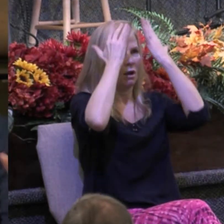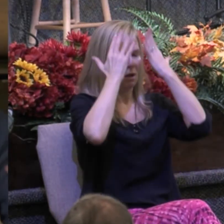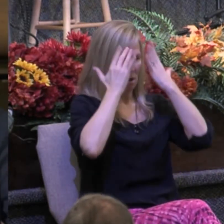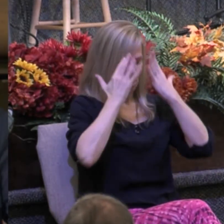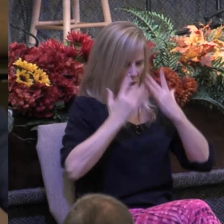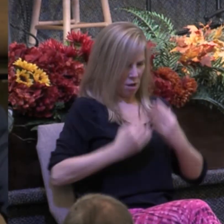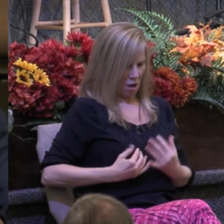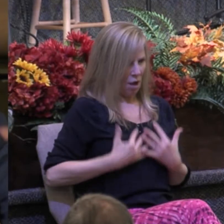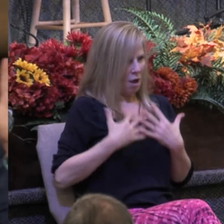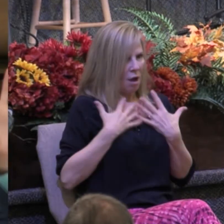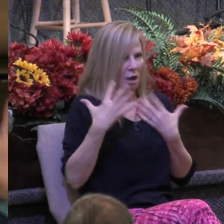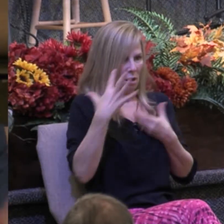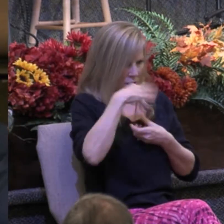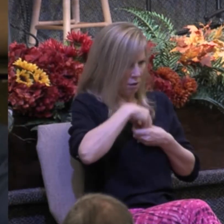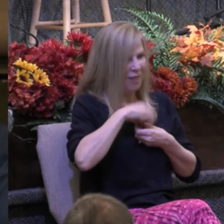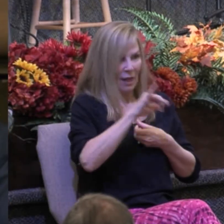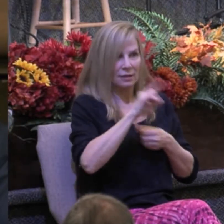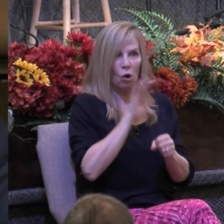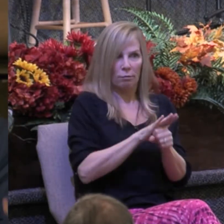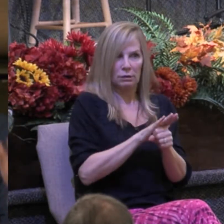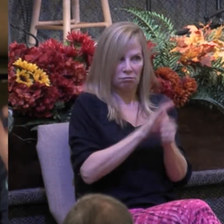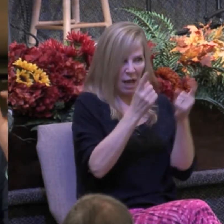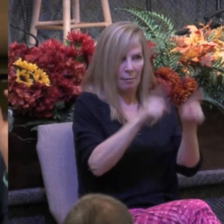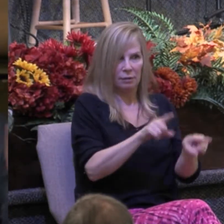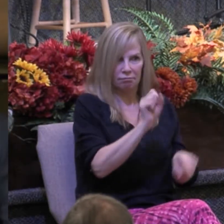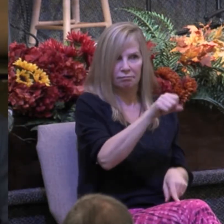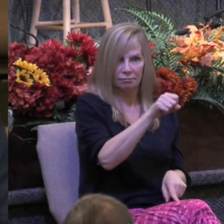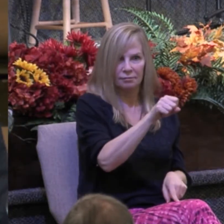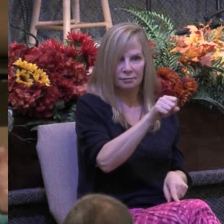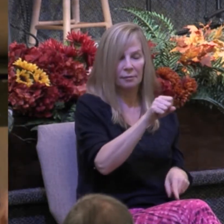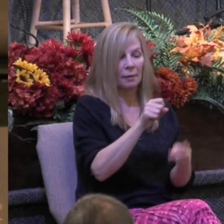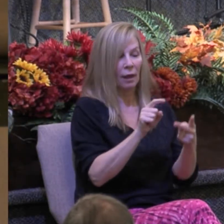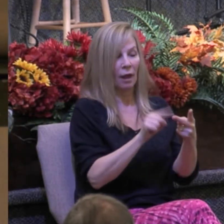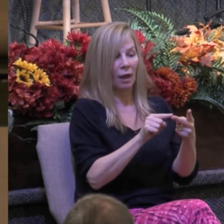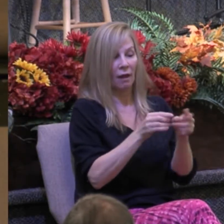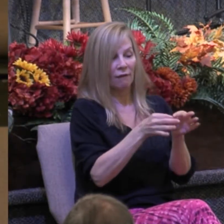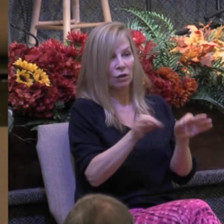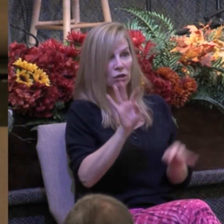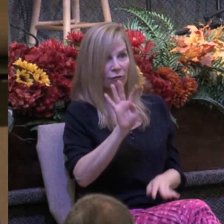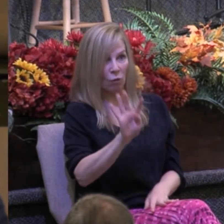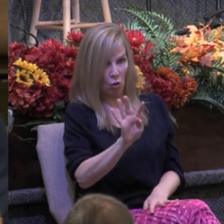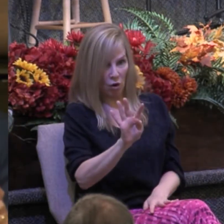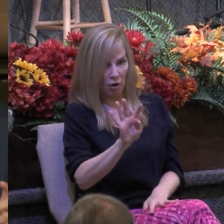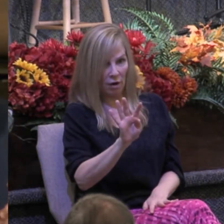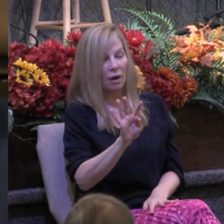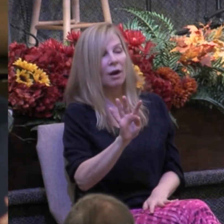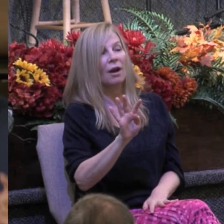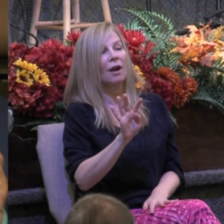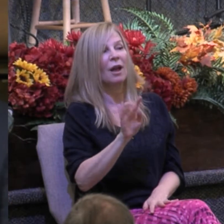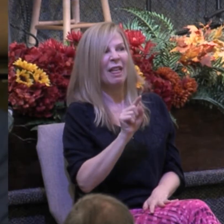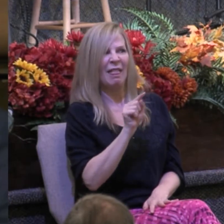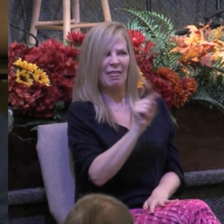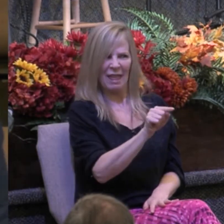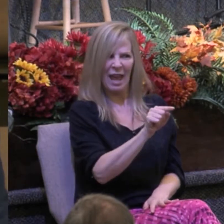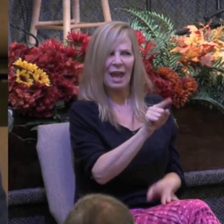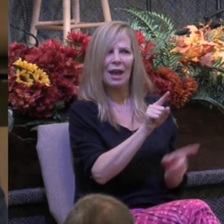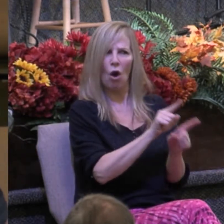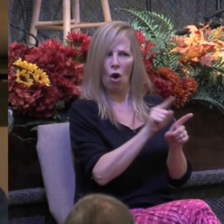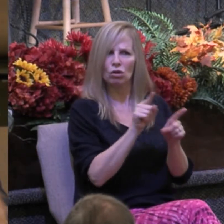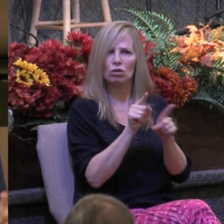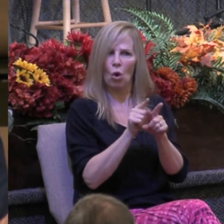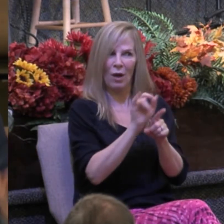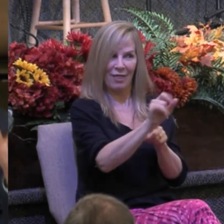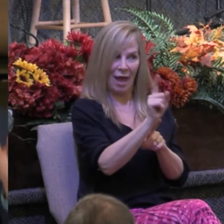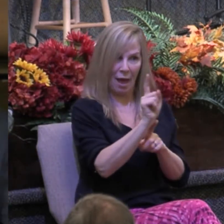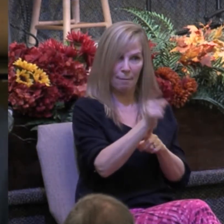That's the promise. That's what happened. But in verse 4, we're told that they were also, at that